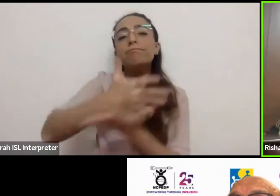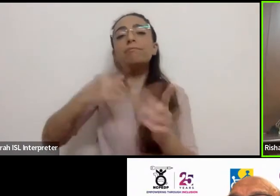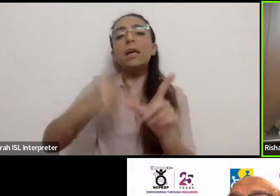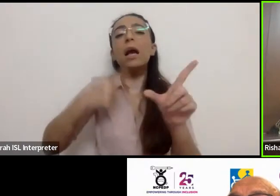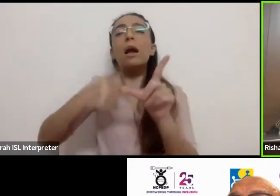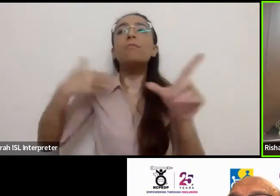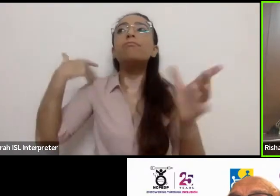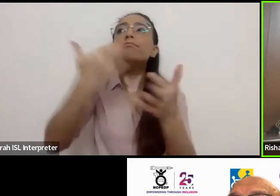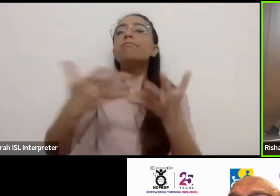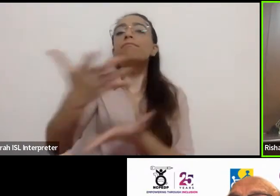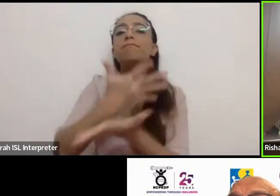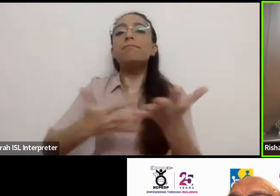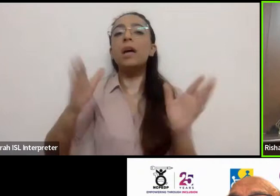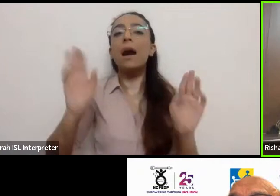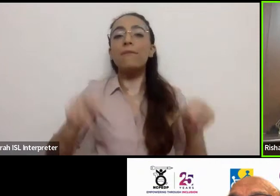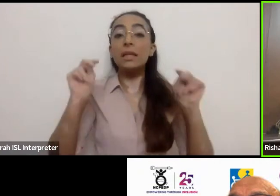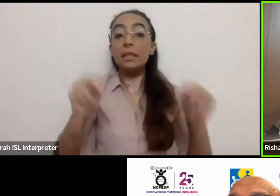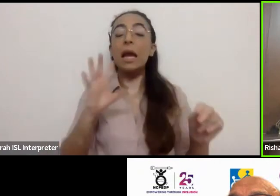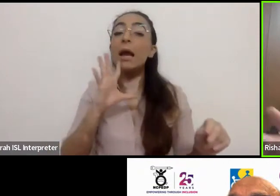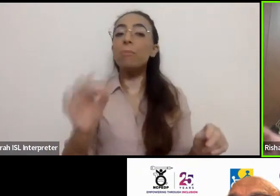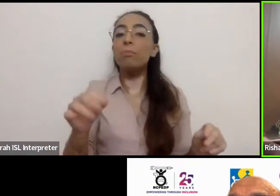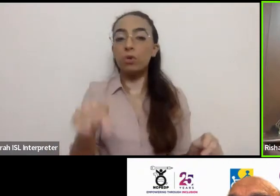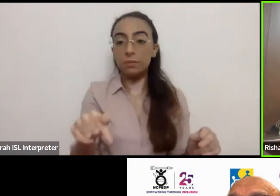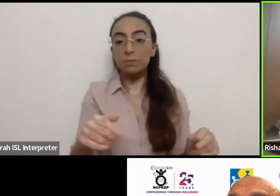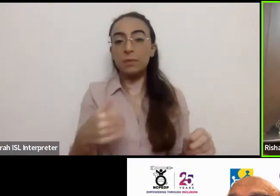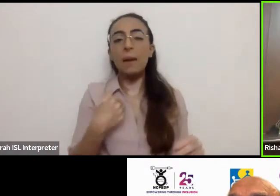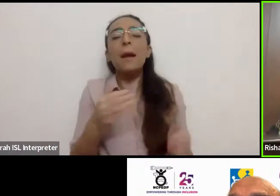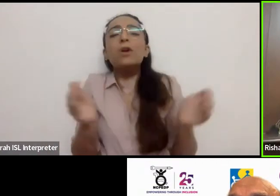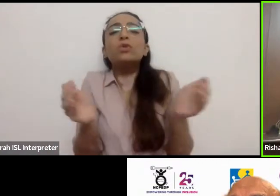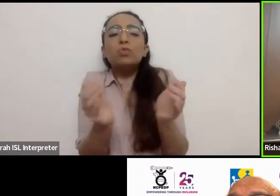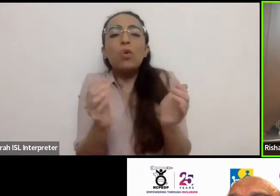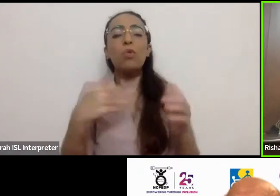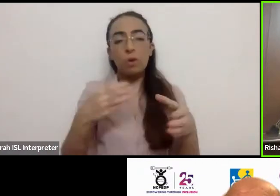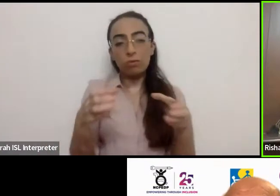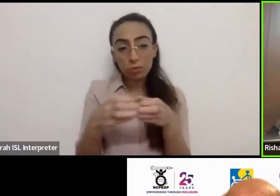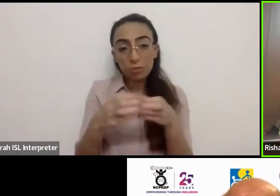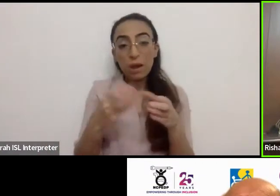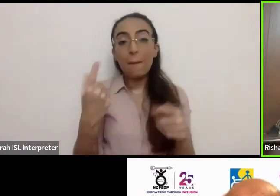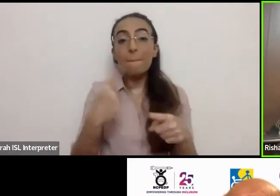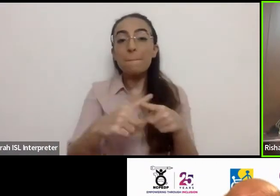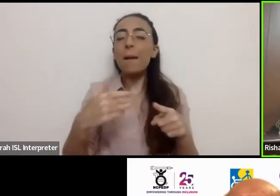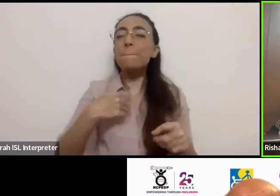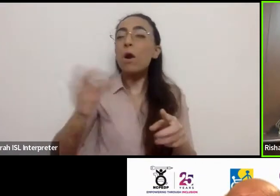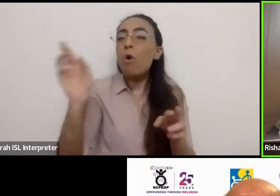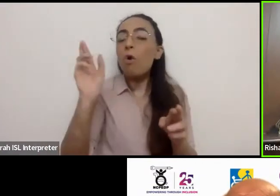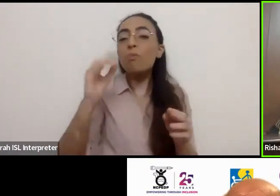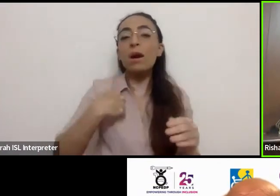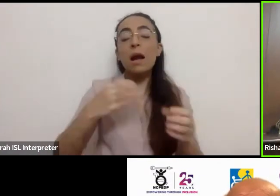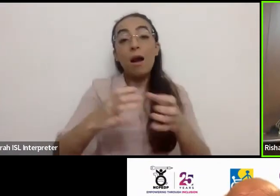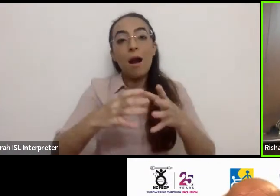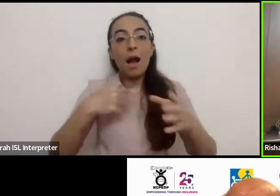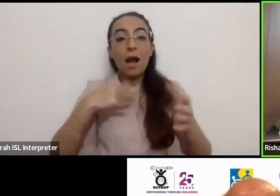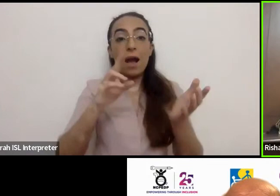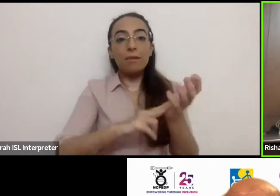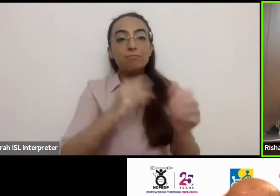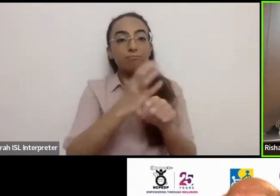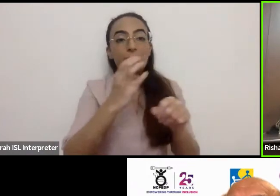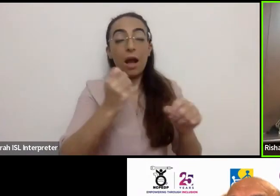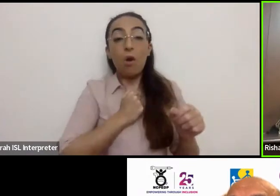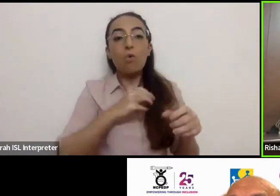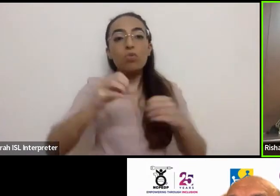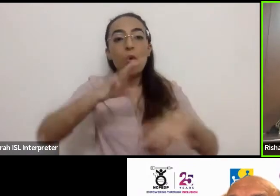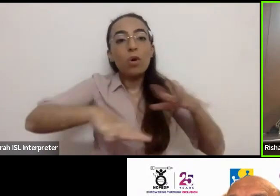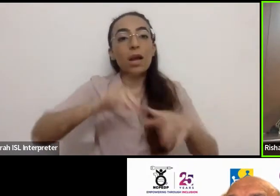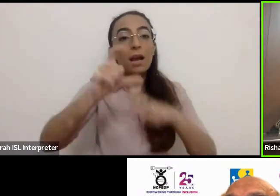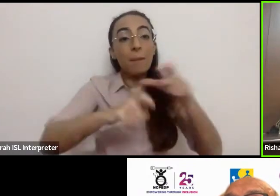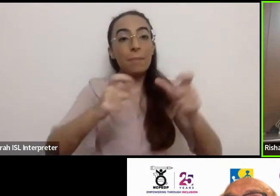But, I'm still, we're still a small fraction in terms of the potential that we have and the size of the organization. But I think we've made some